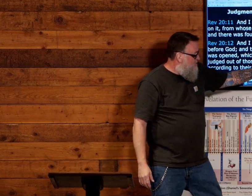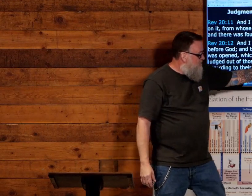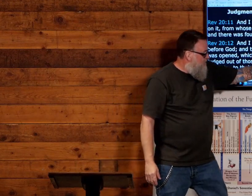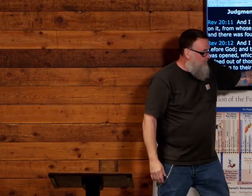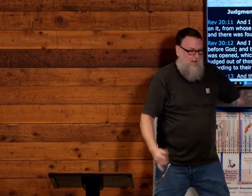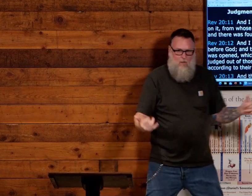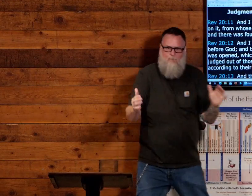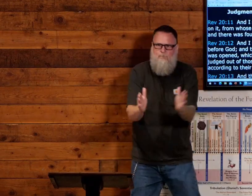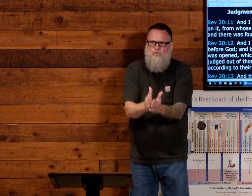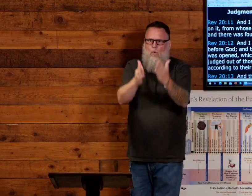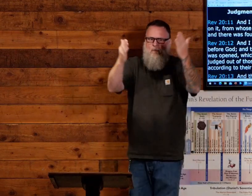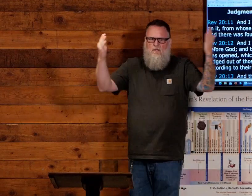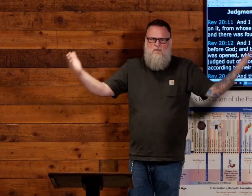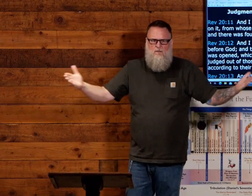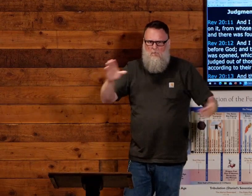And the books were opened.